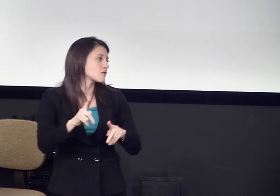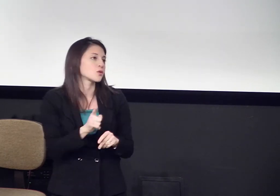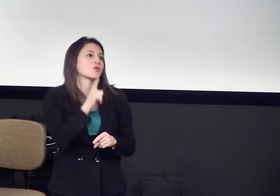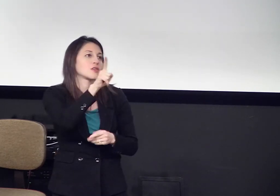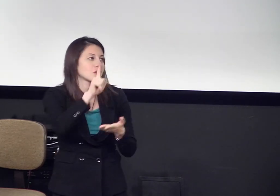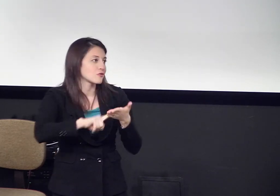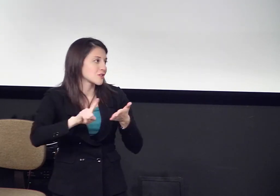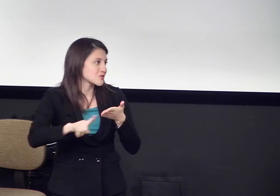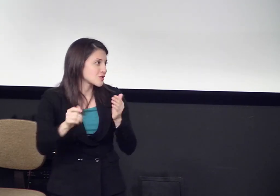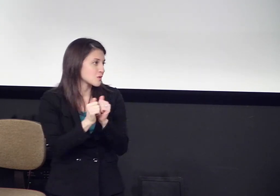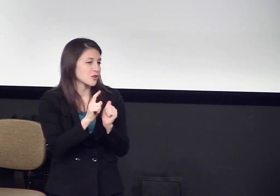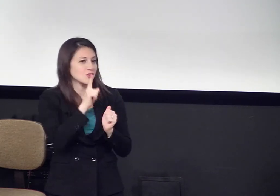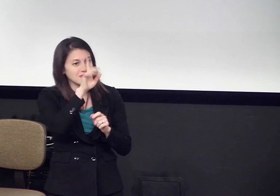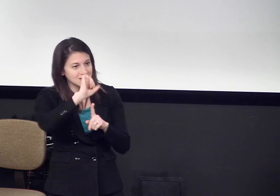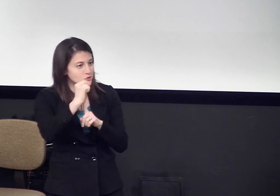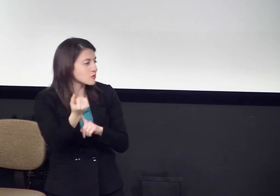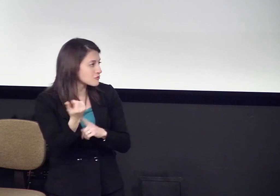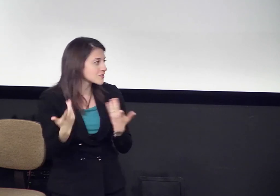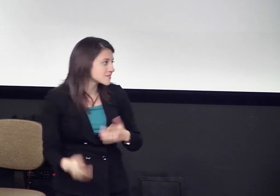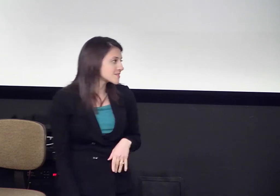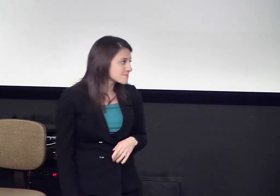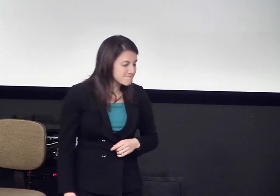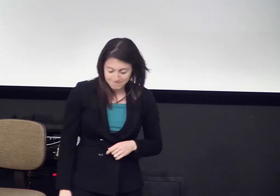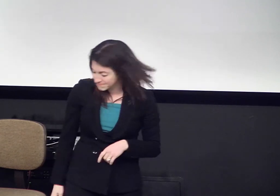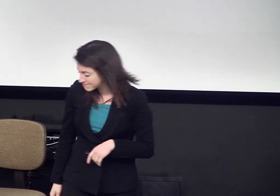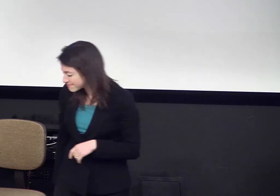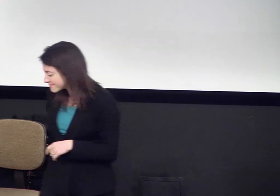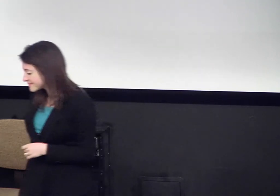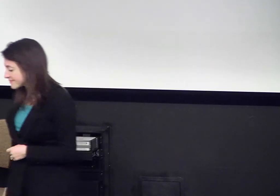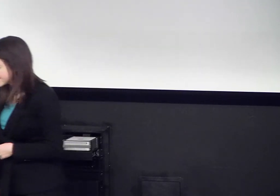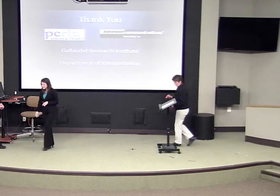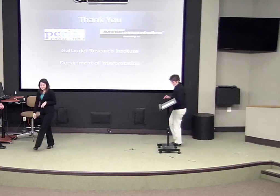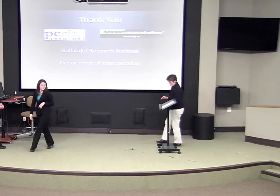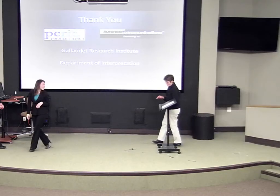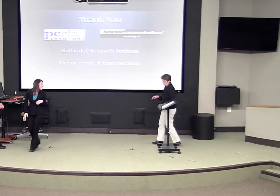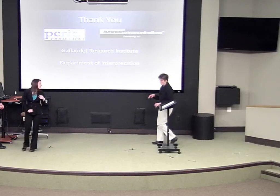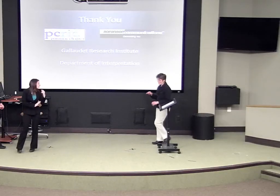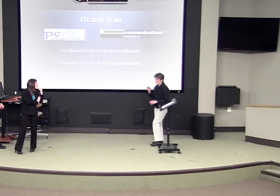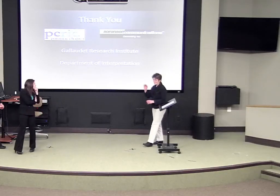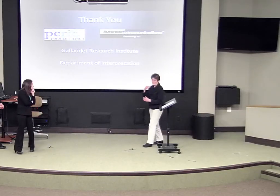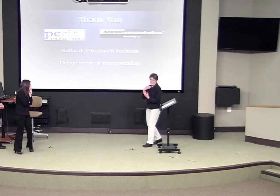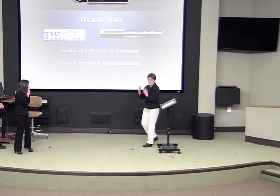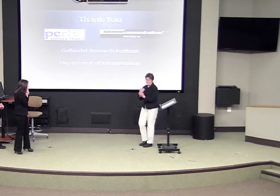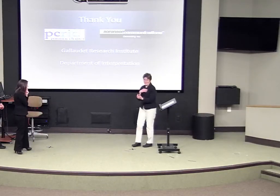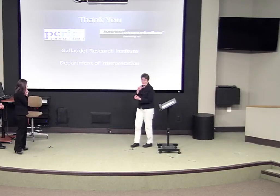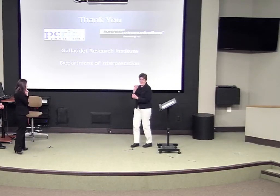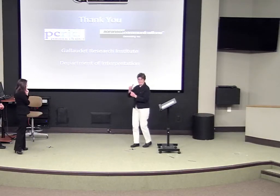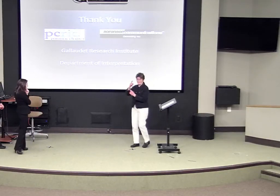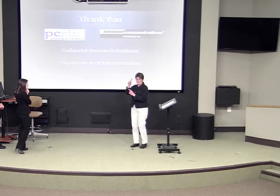and hopefully in the future we will be able to then conduct research using actual data from actual calls.